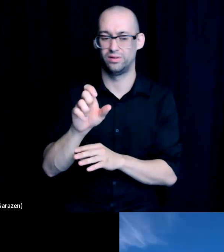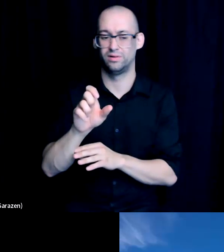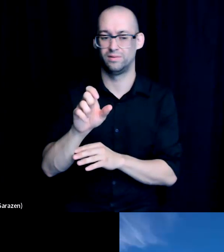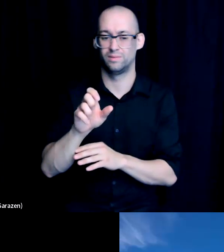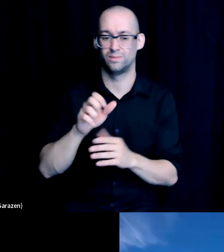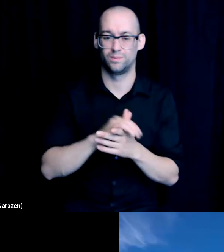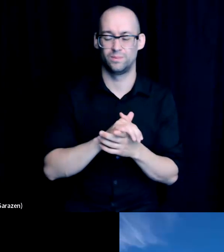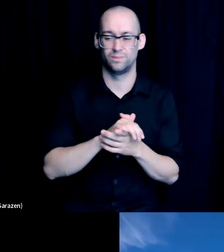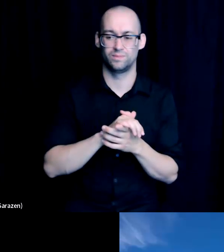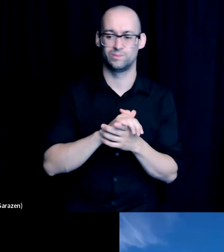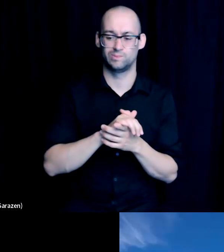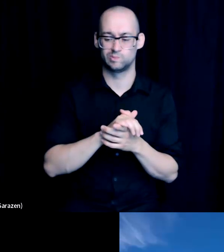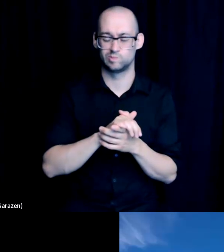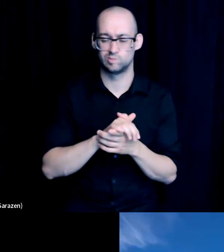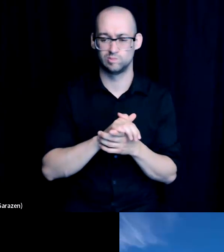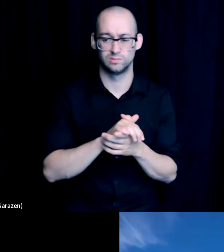you know,